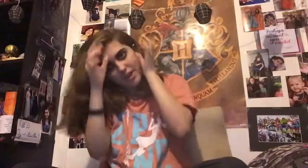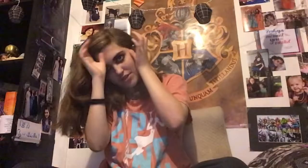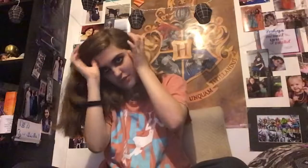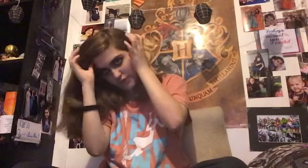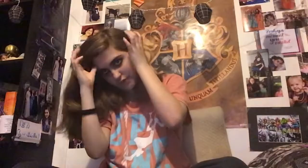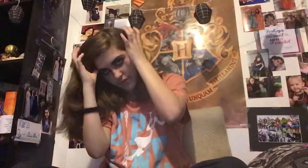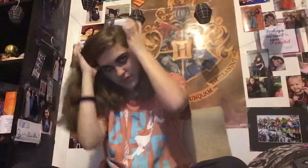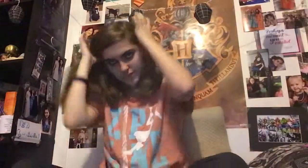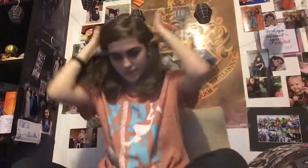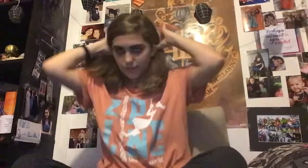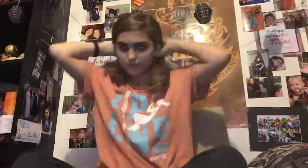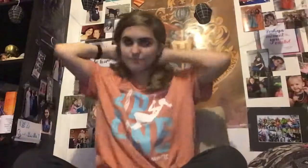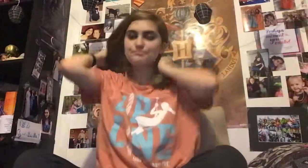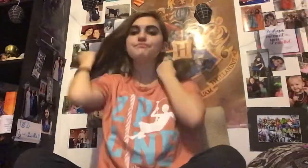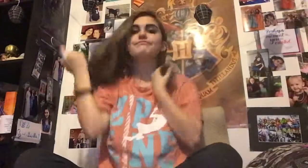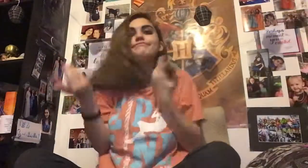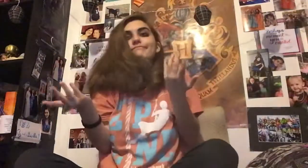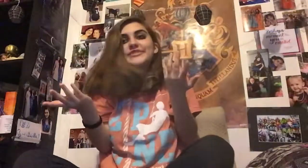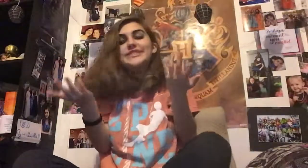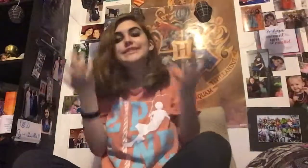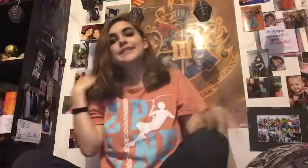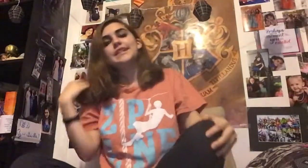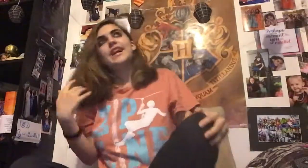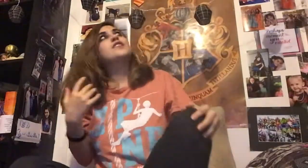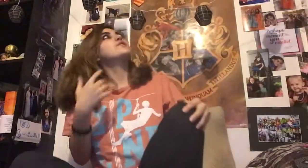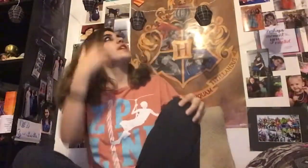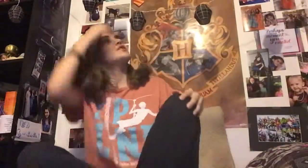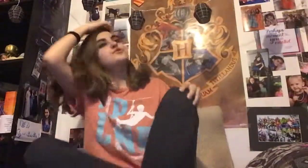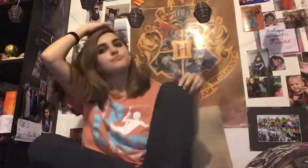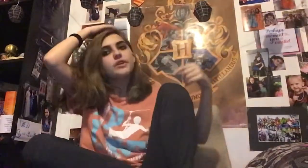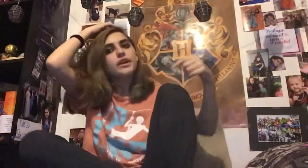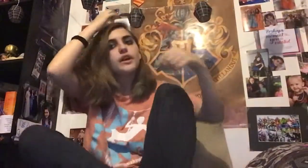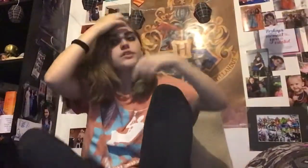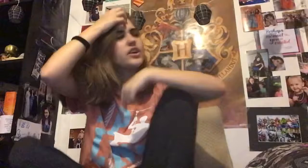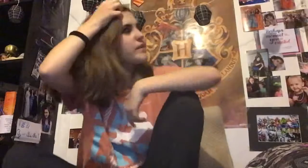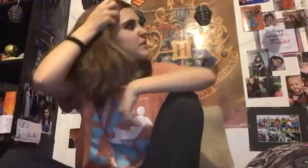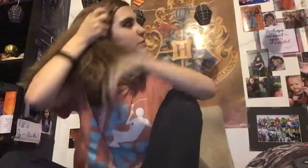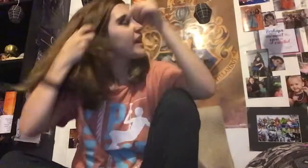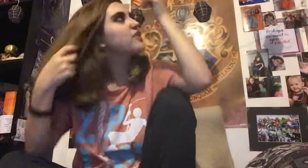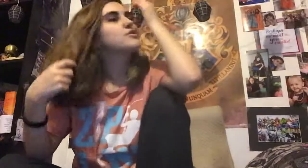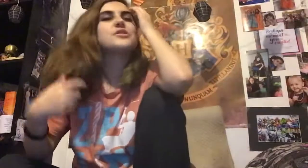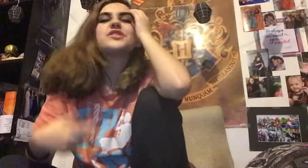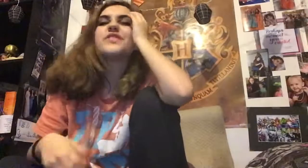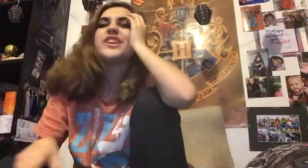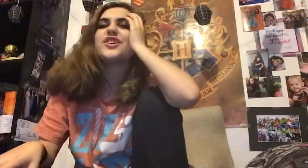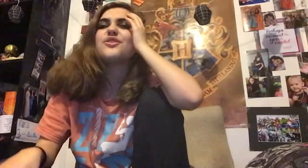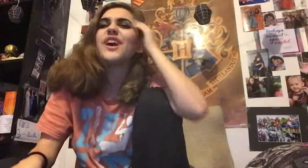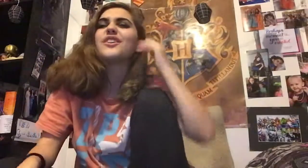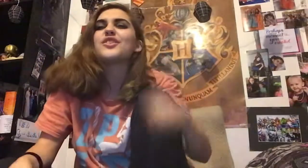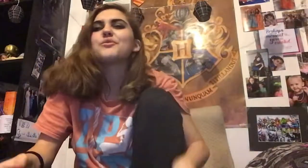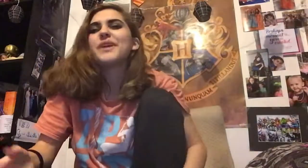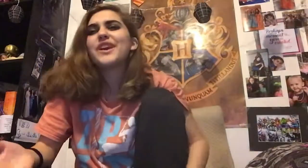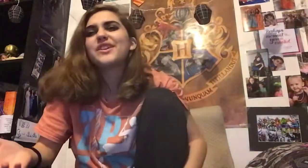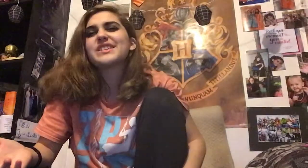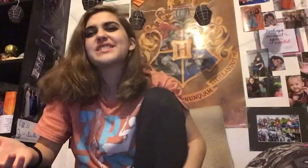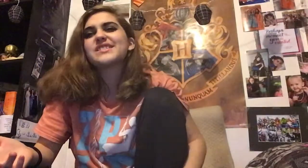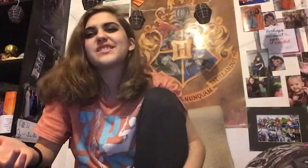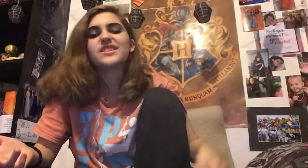Imagine over and over again. So, I had to do what I had to do. Sorry I messed with my hair so much in the video. I don't know, my hair gets this